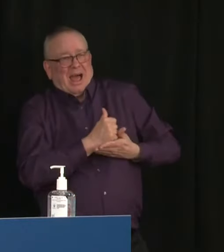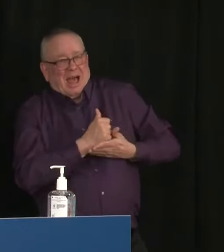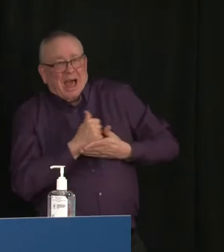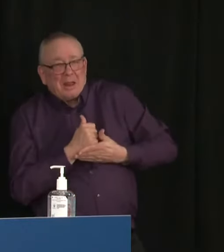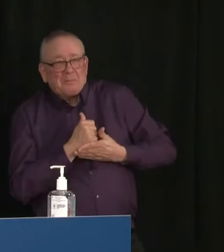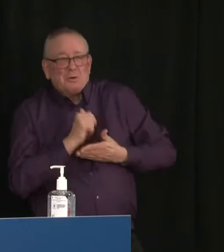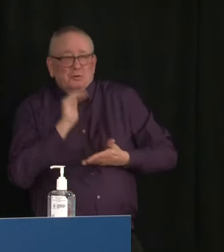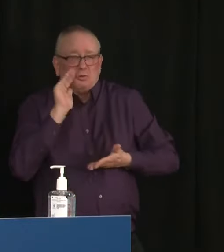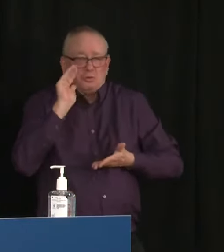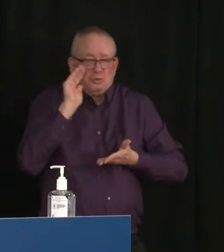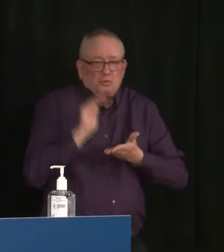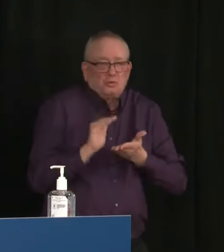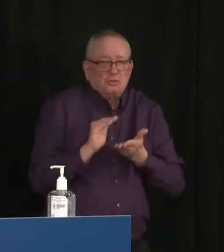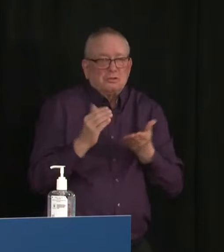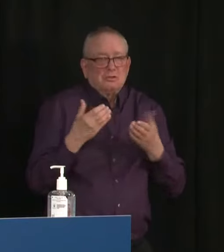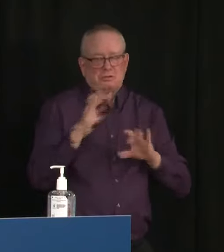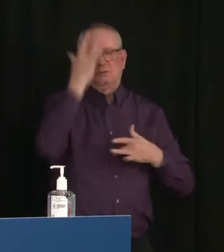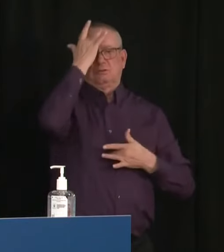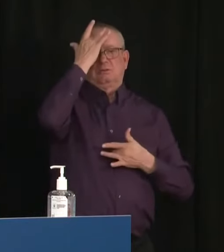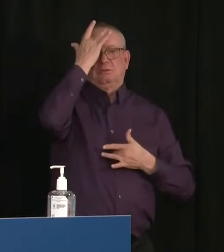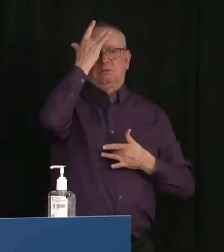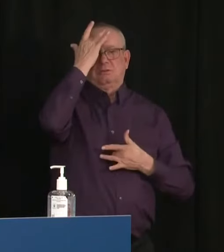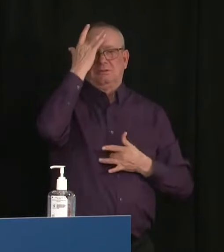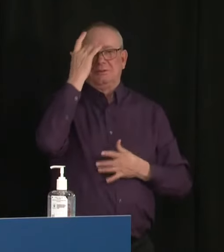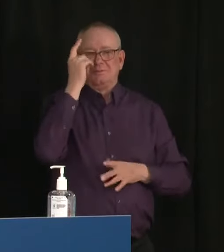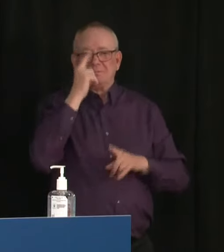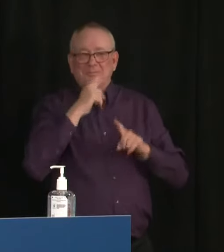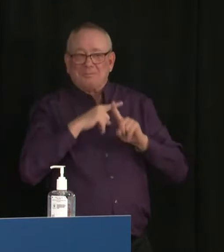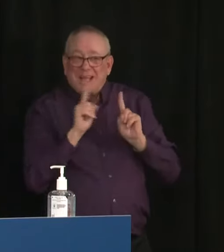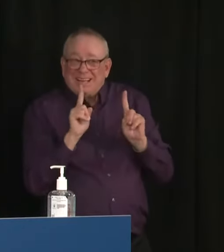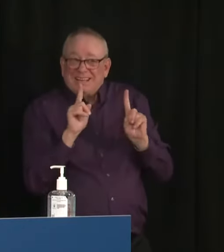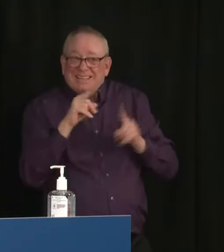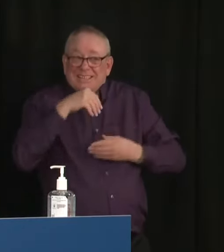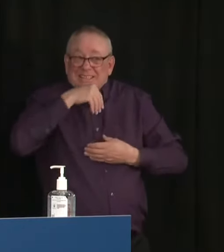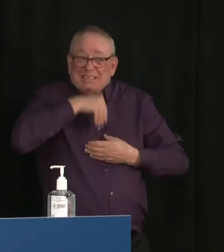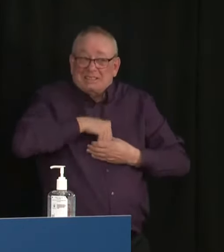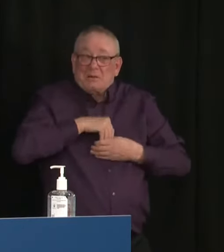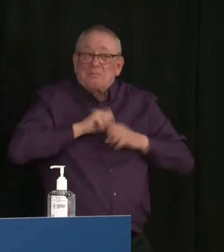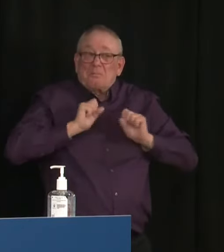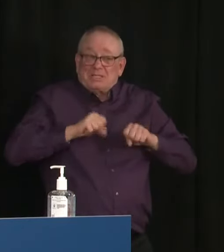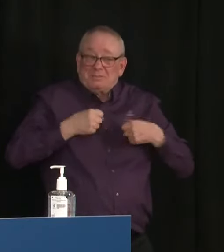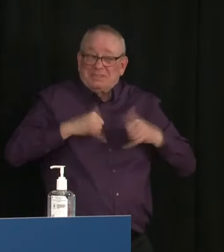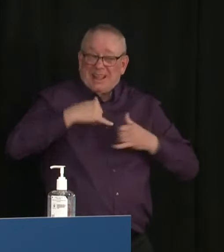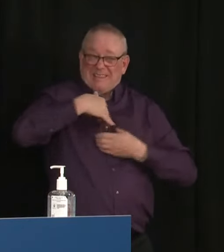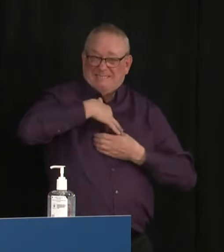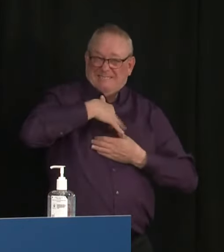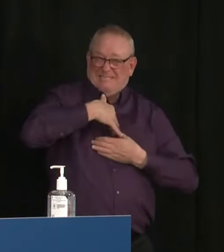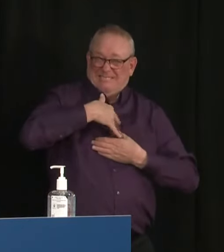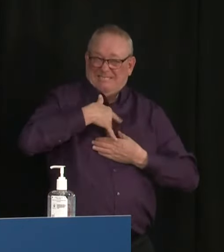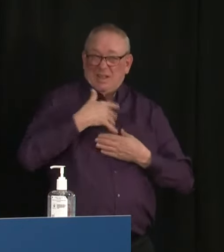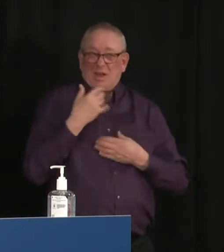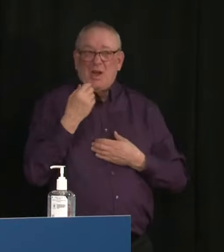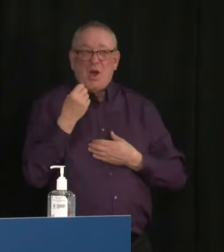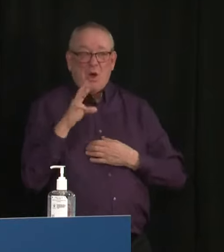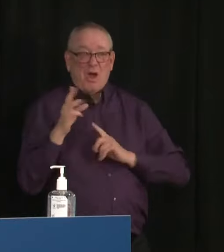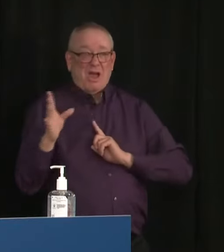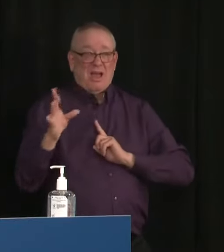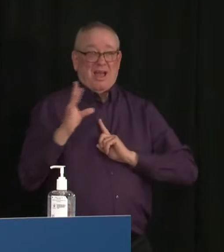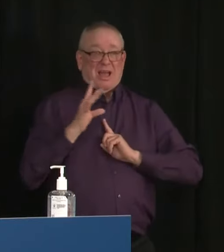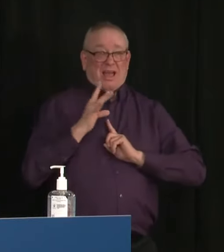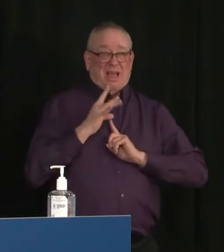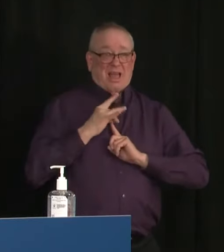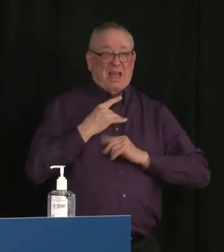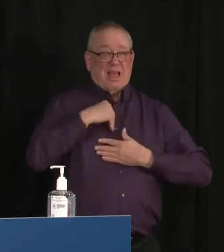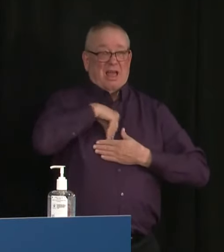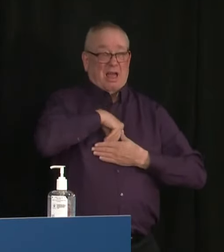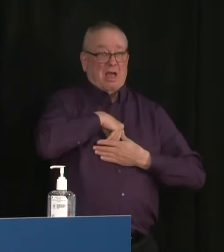possible that you could still carry the virus and be contagious to others, even after your immunization. Right now, with the vast majority